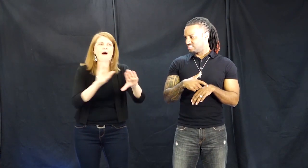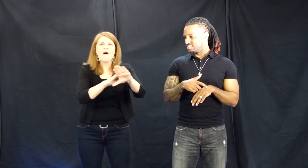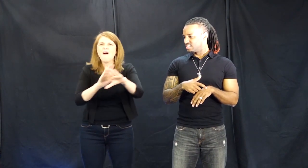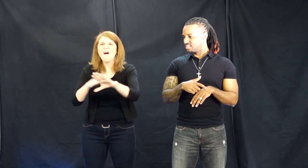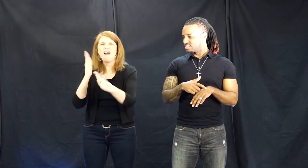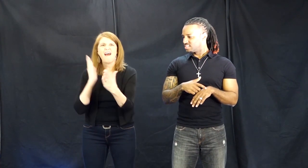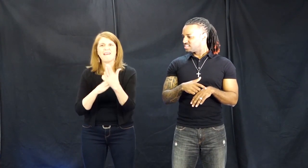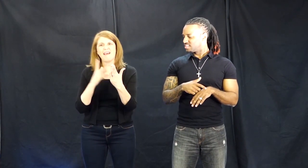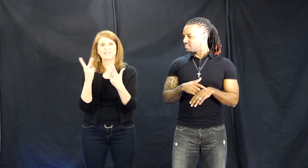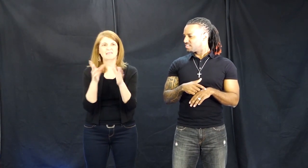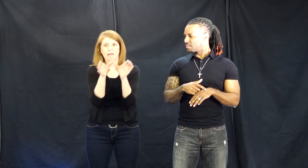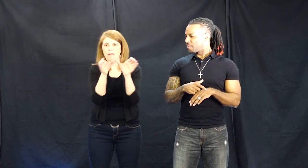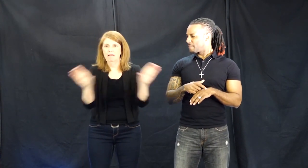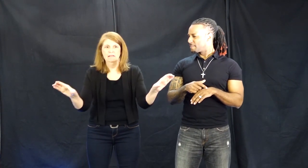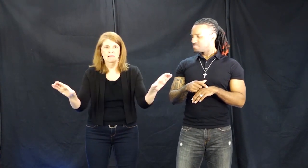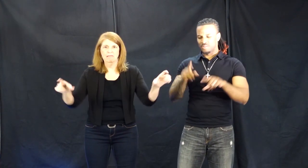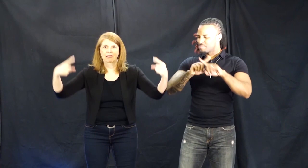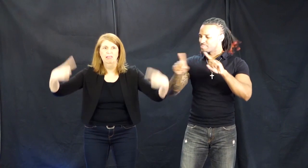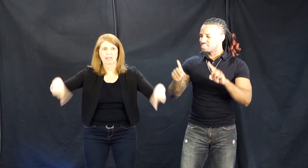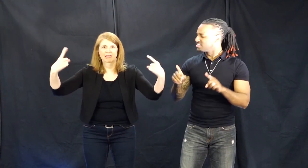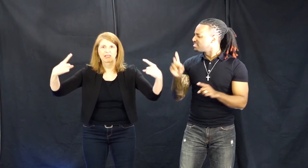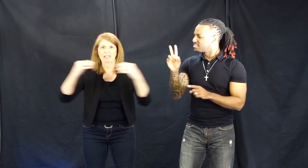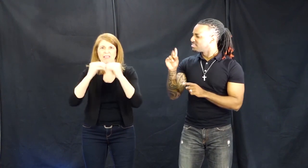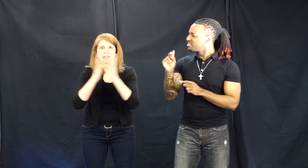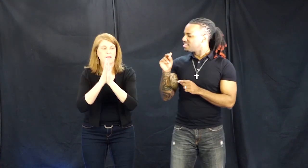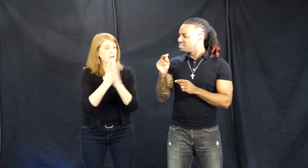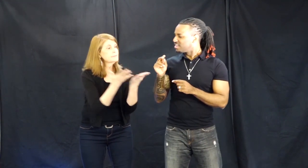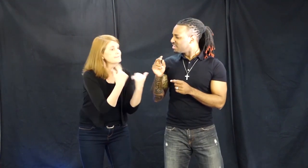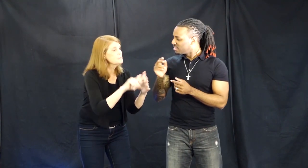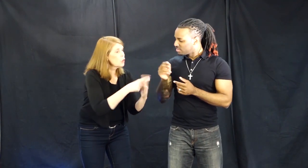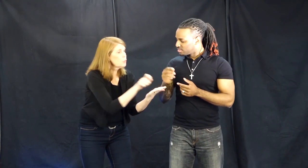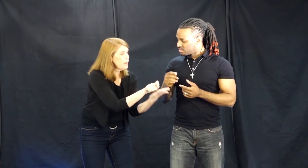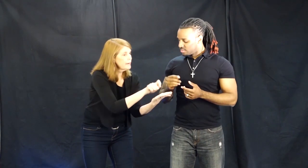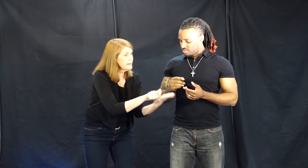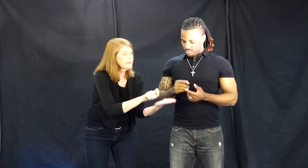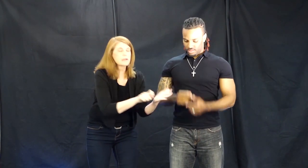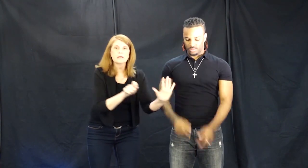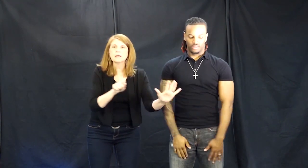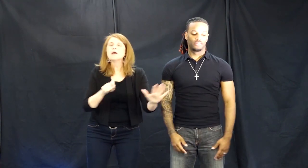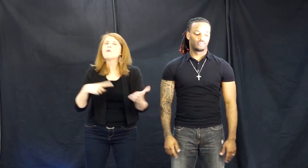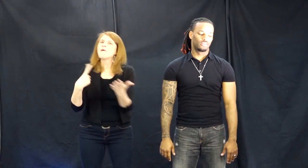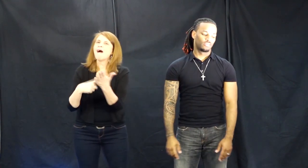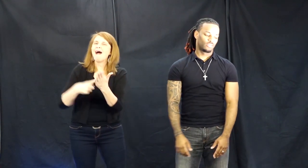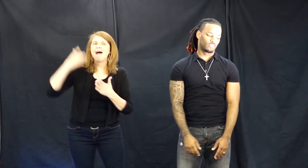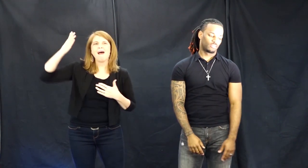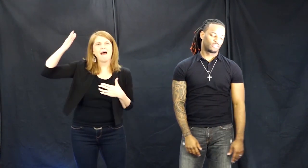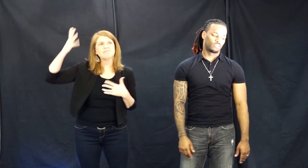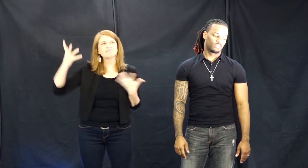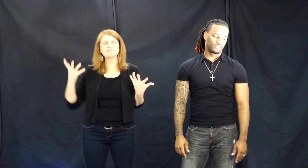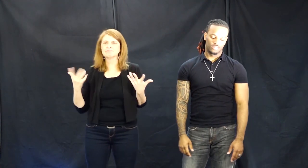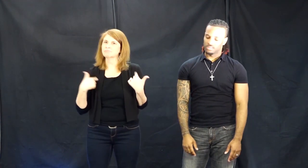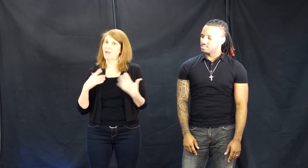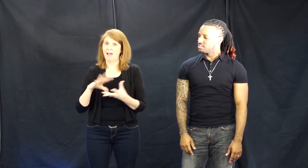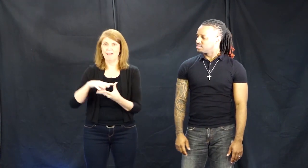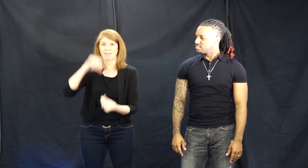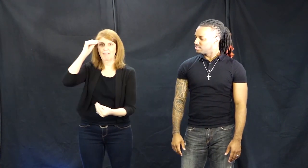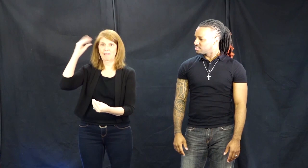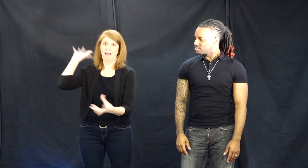partisan fighting. Pick up a pen, start writing. I want to talk about what I have learned, the hard-won wisdom